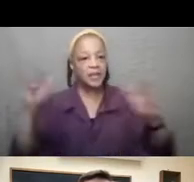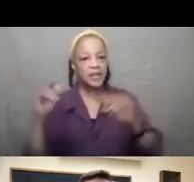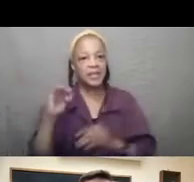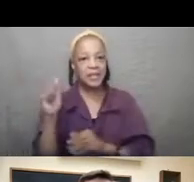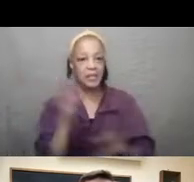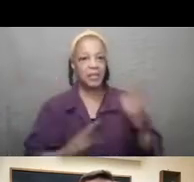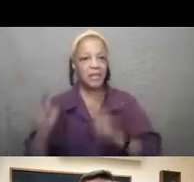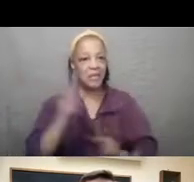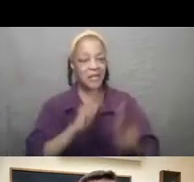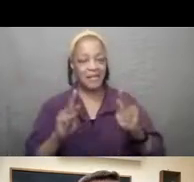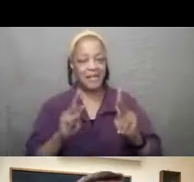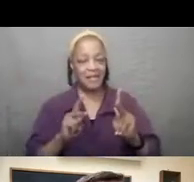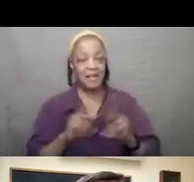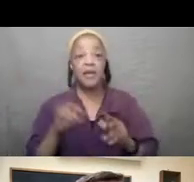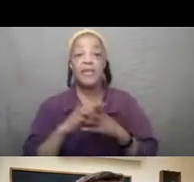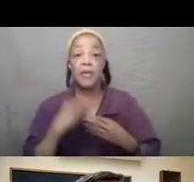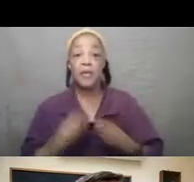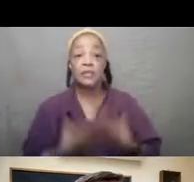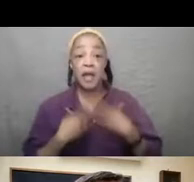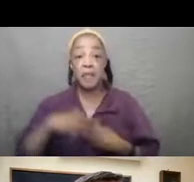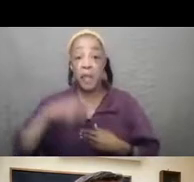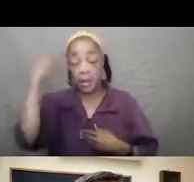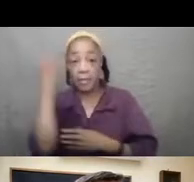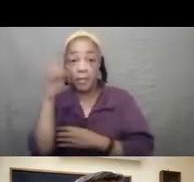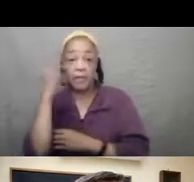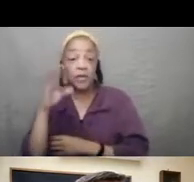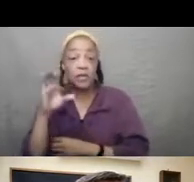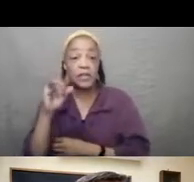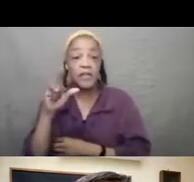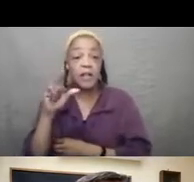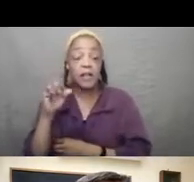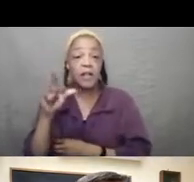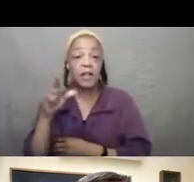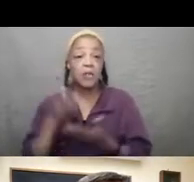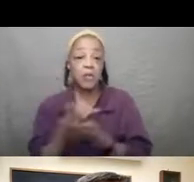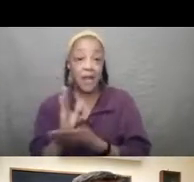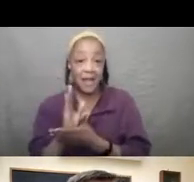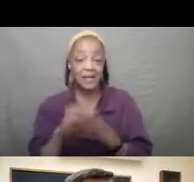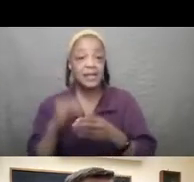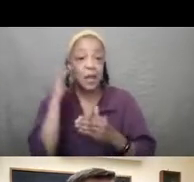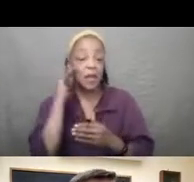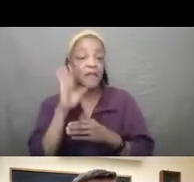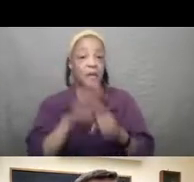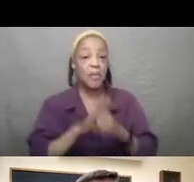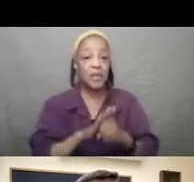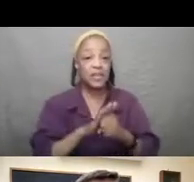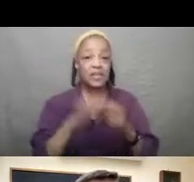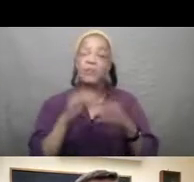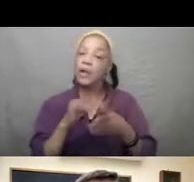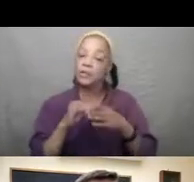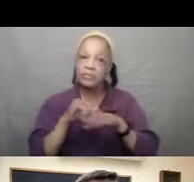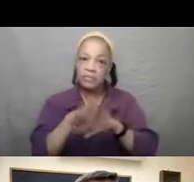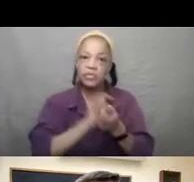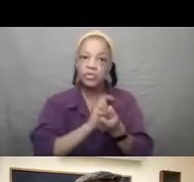were inspired by the Black movement for civil rights. Increasingly conscious of their own oppression, they began pushing to change circumstances